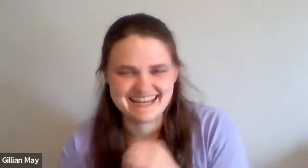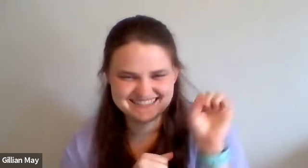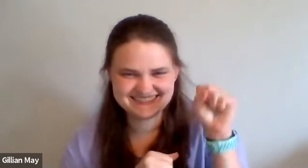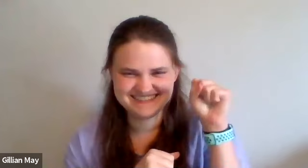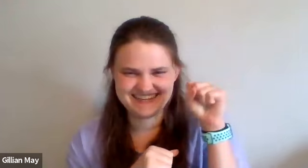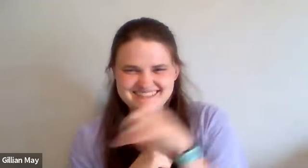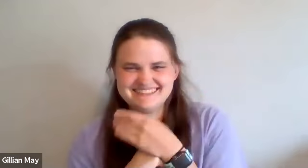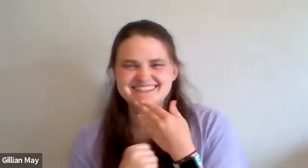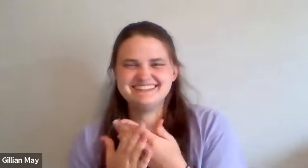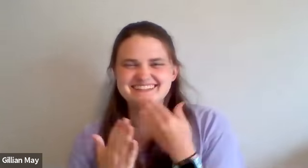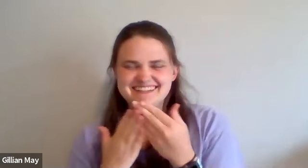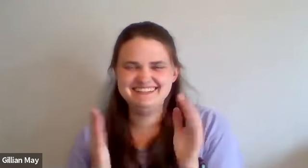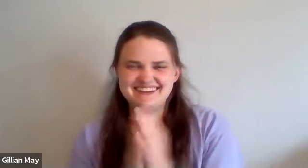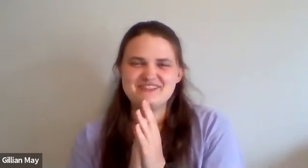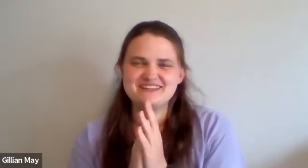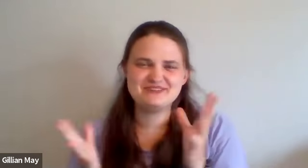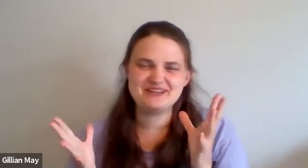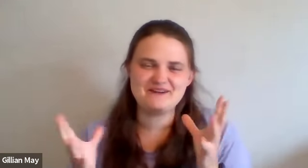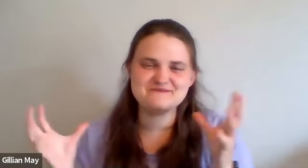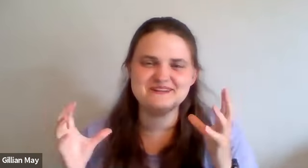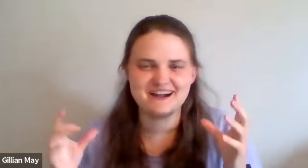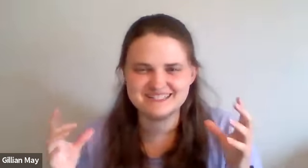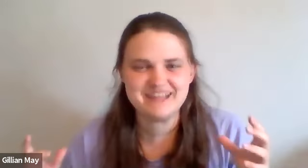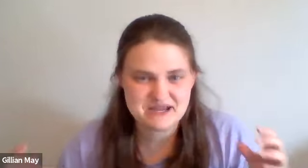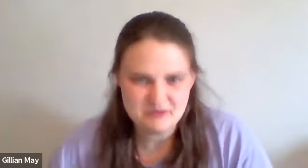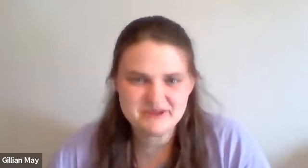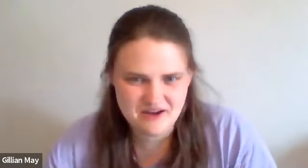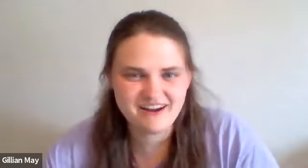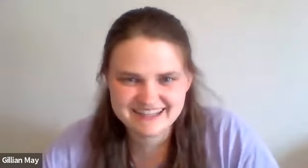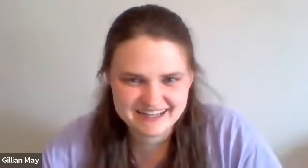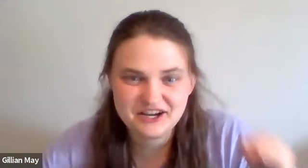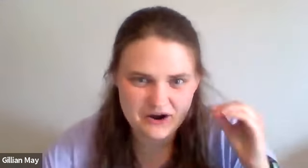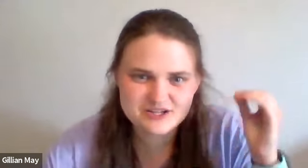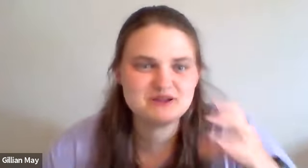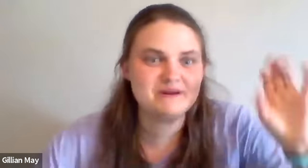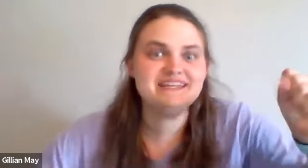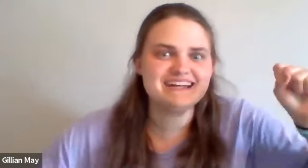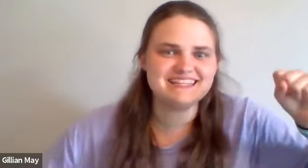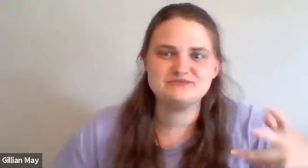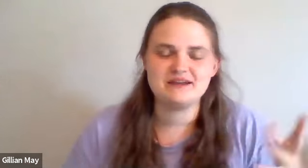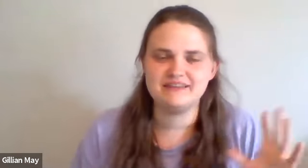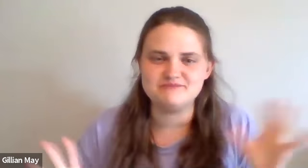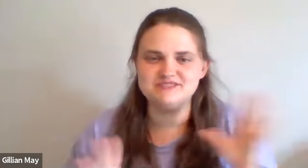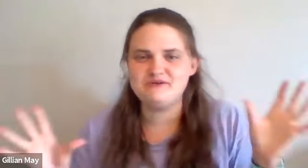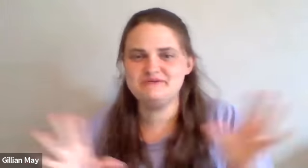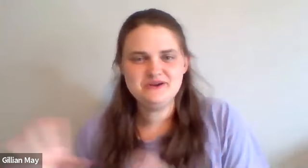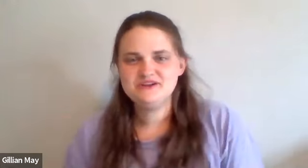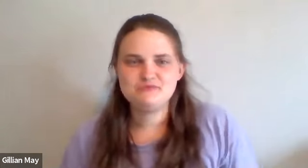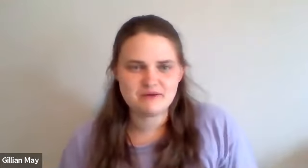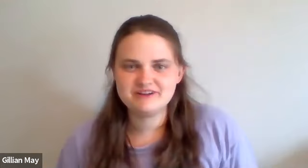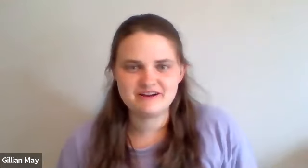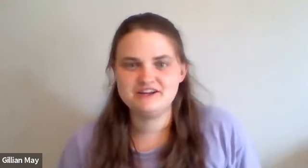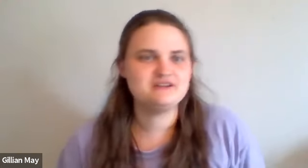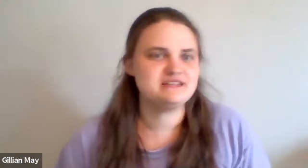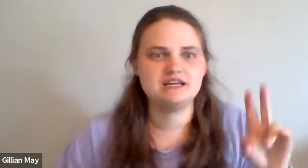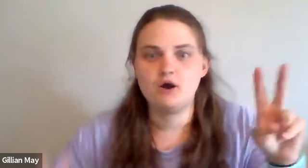Yes, yes. Good, good, good. Oh, that's really hard for me not to like be nodding and encouragement going, yes, that's right. Like you probably could already notice I was like, oh, I'm